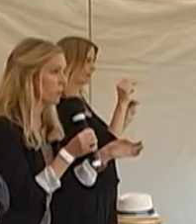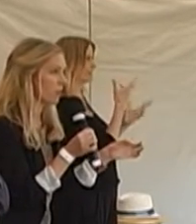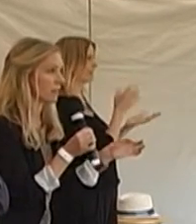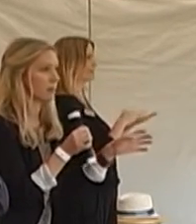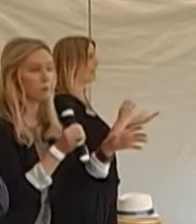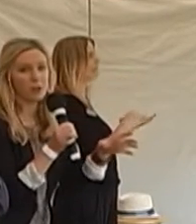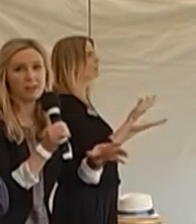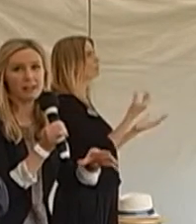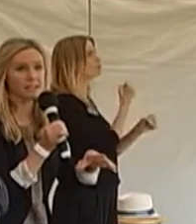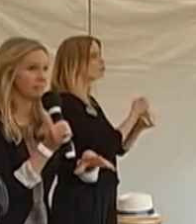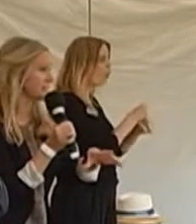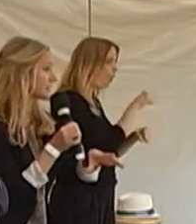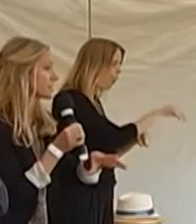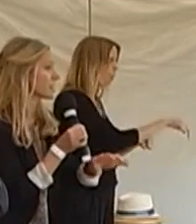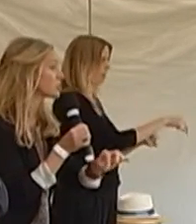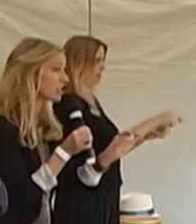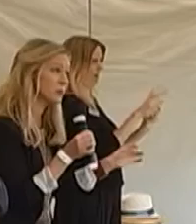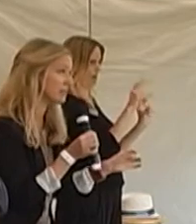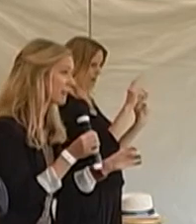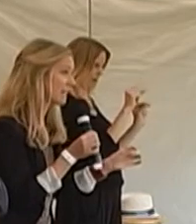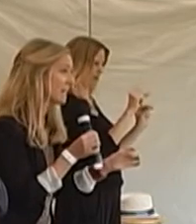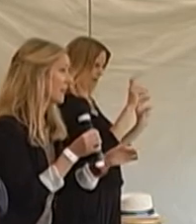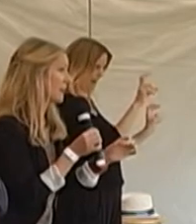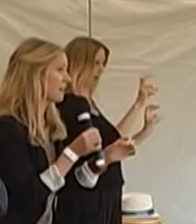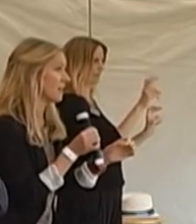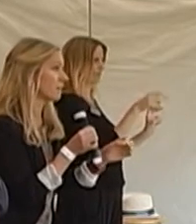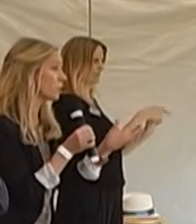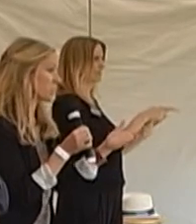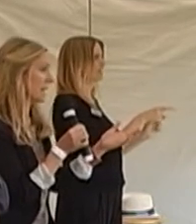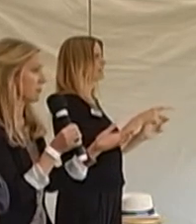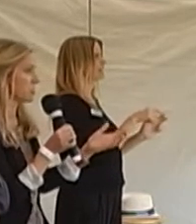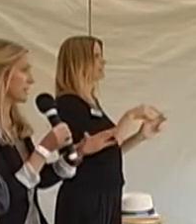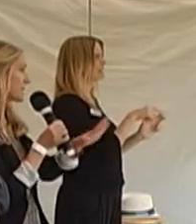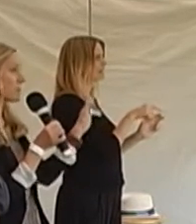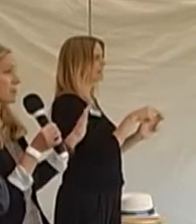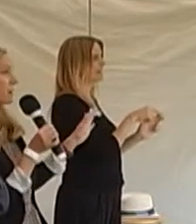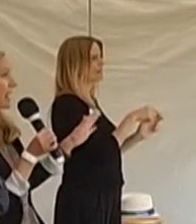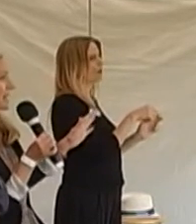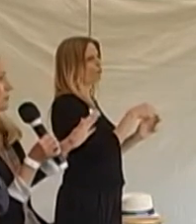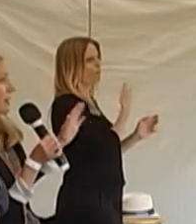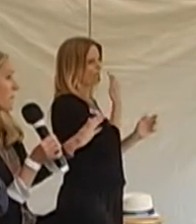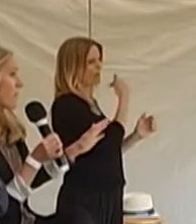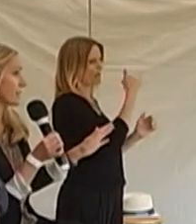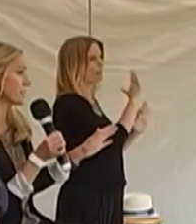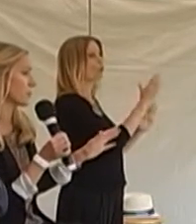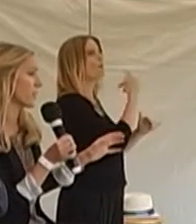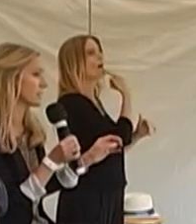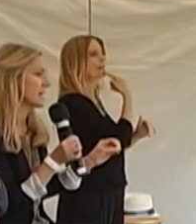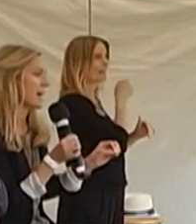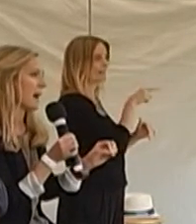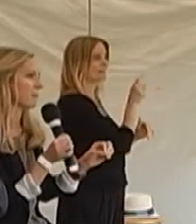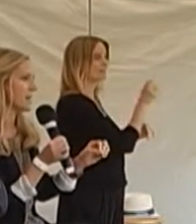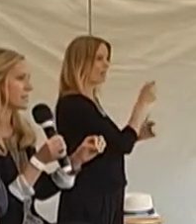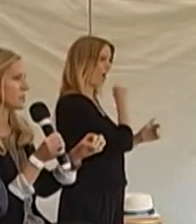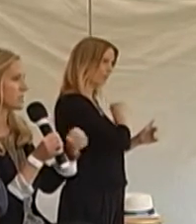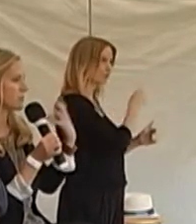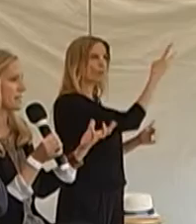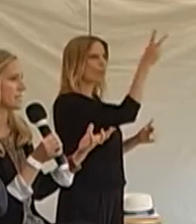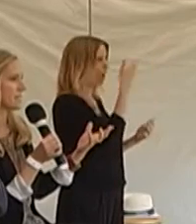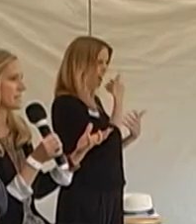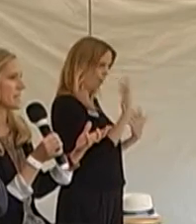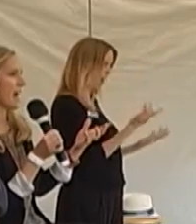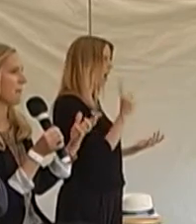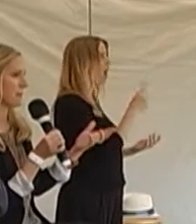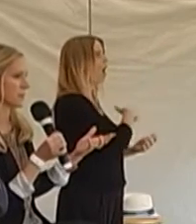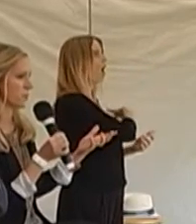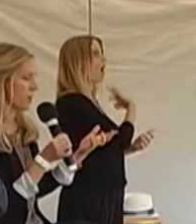happiness at work, a word that exists exclusively in Nordic languages, haven't been found anywhere else in the world, and Danes are